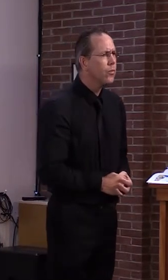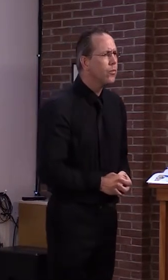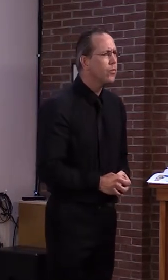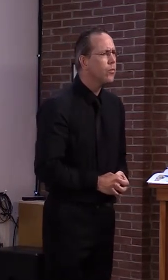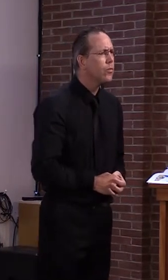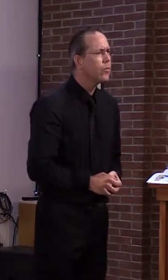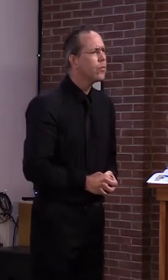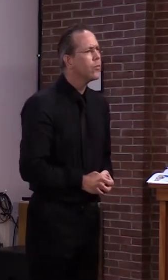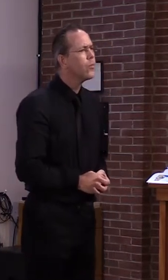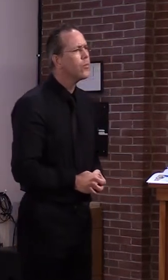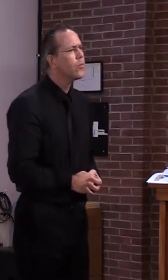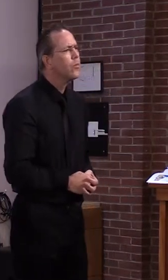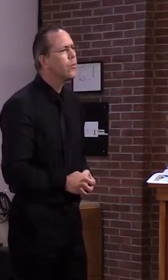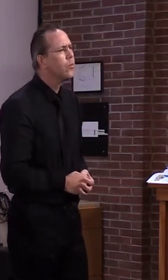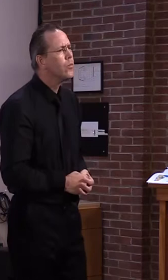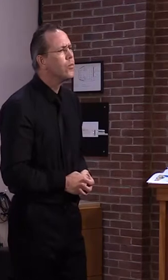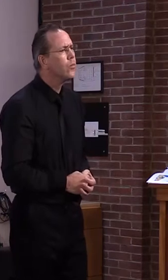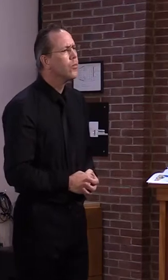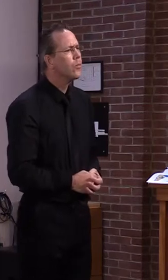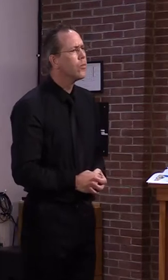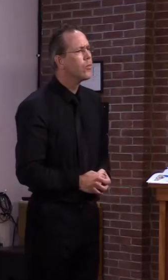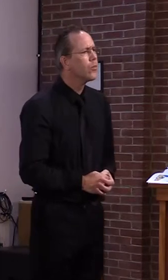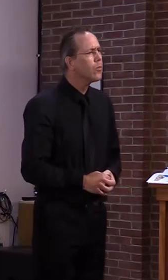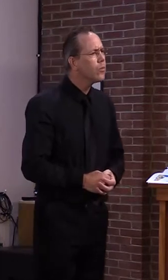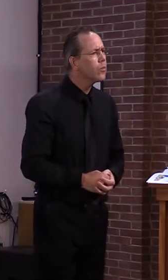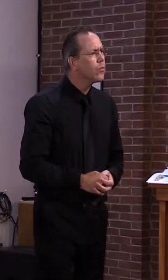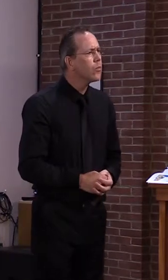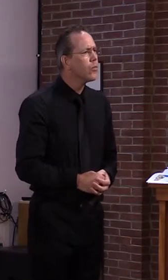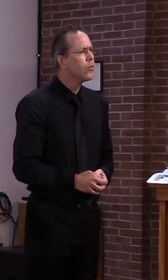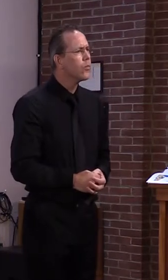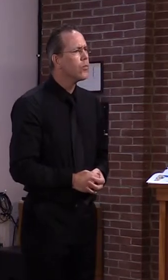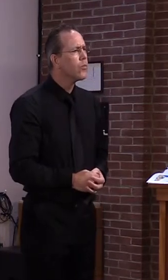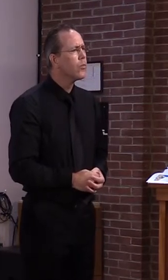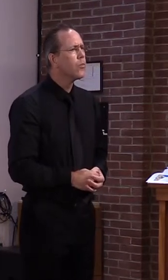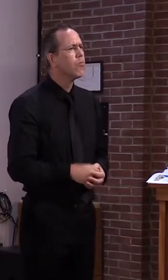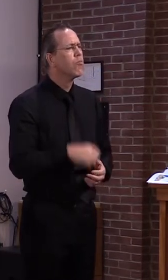maybe where some of the deficiencies